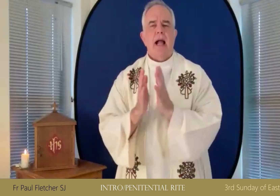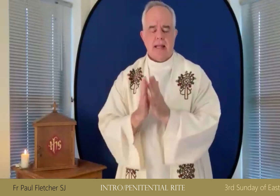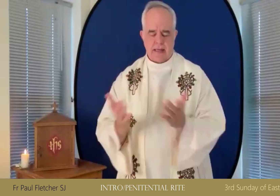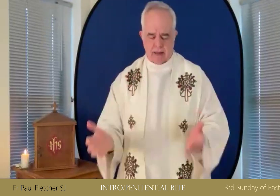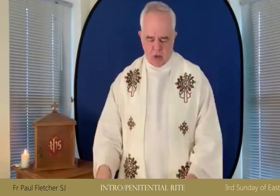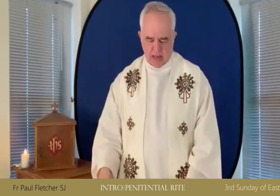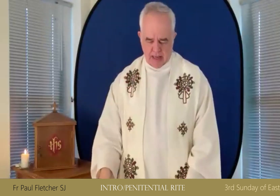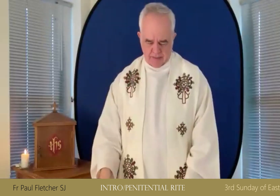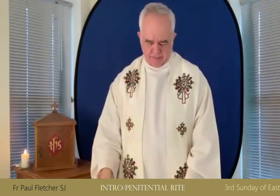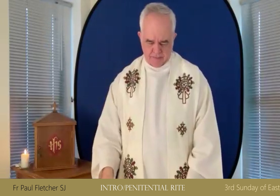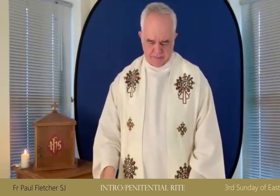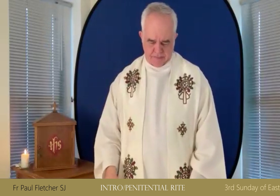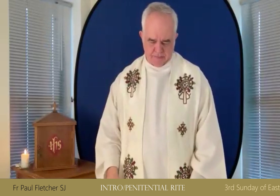Let us pray.